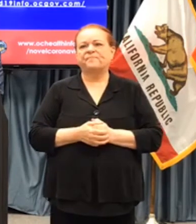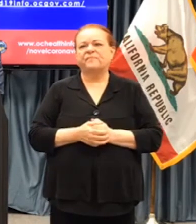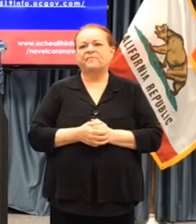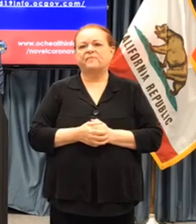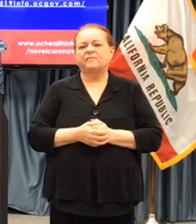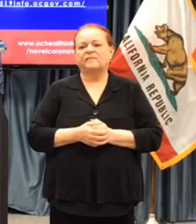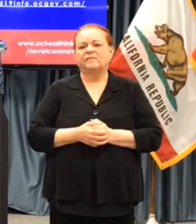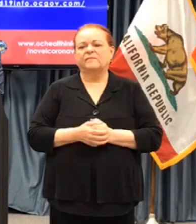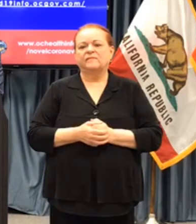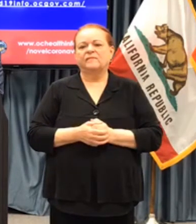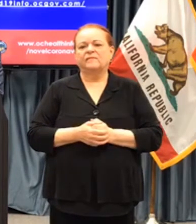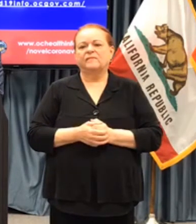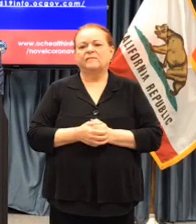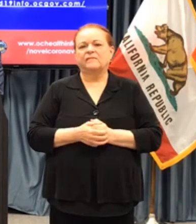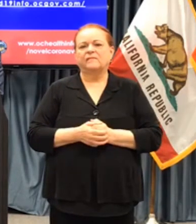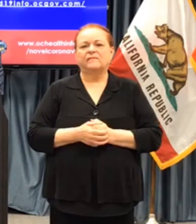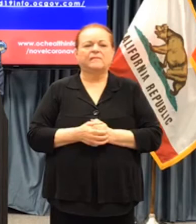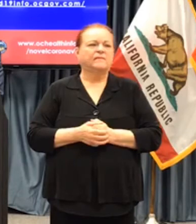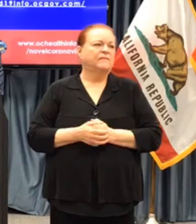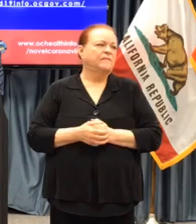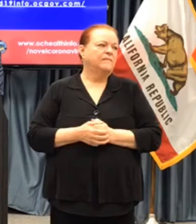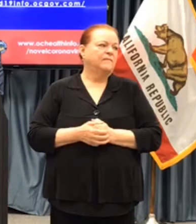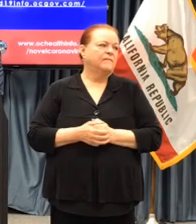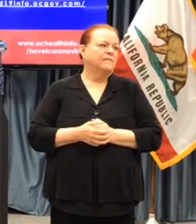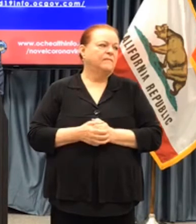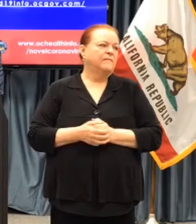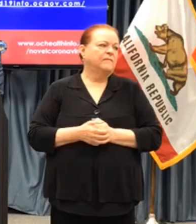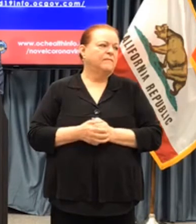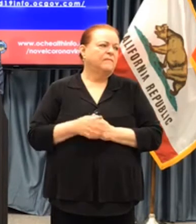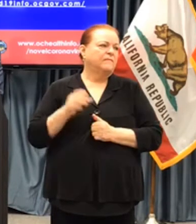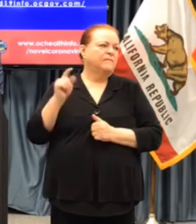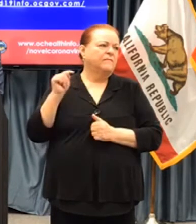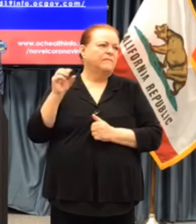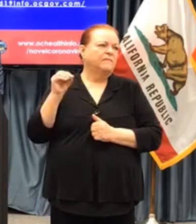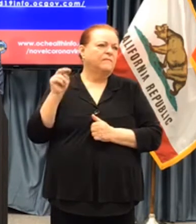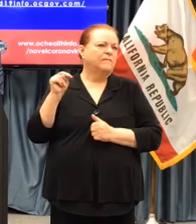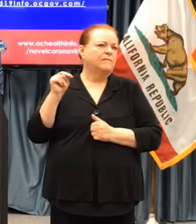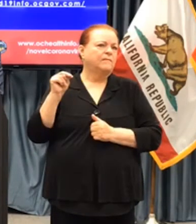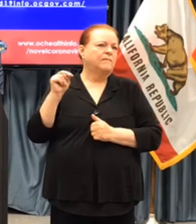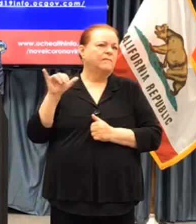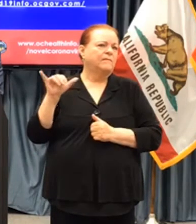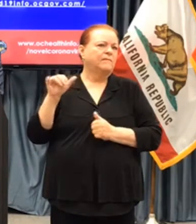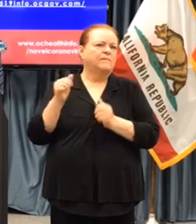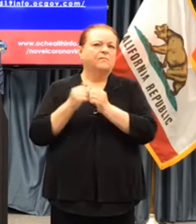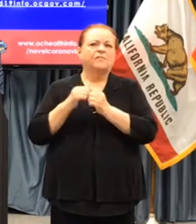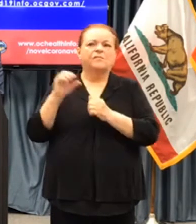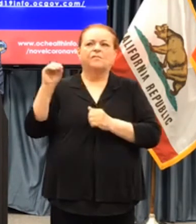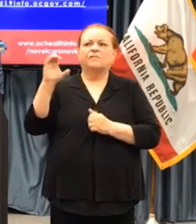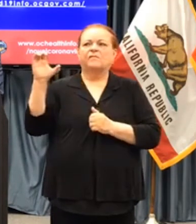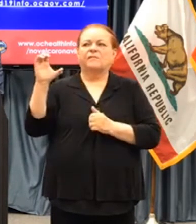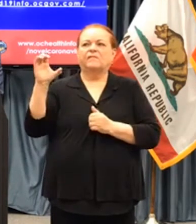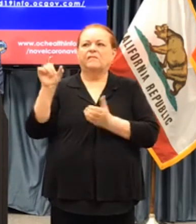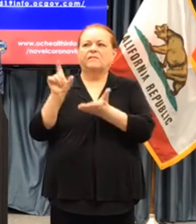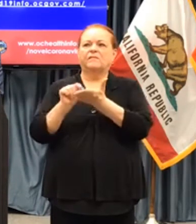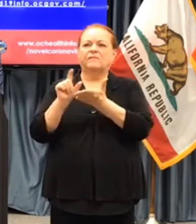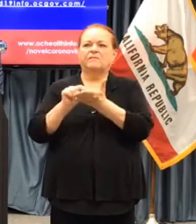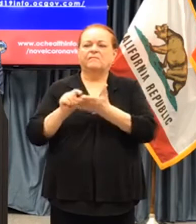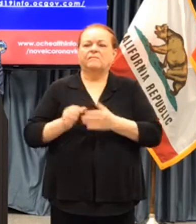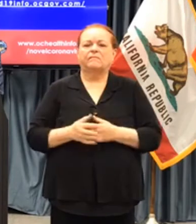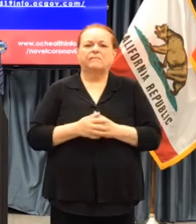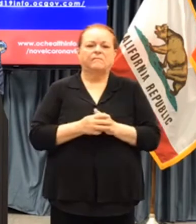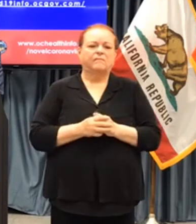And our next question will come from the line of Tony Zadidra with Orange County Register. Please go